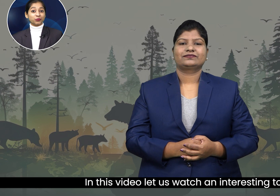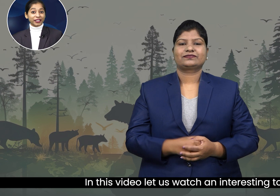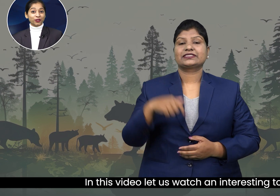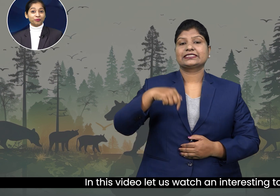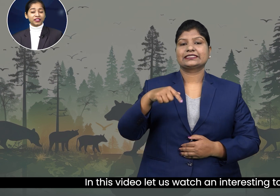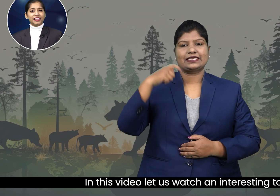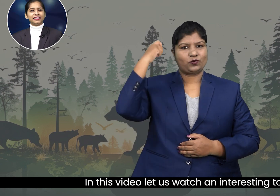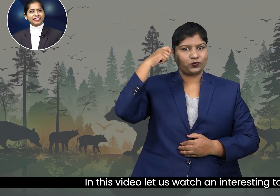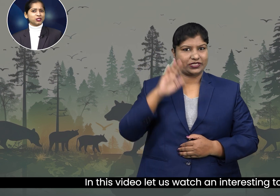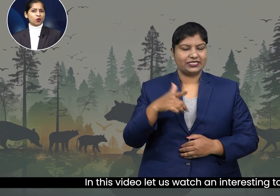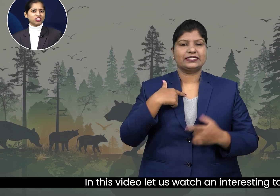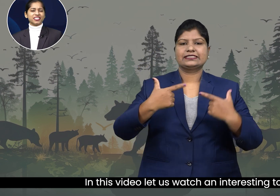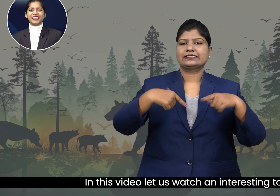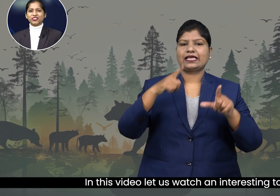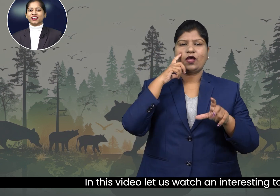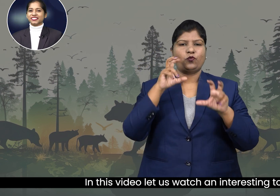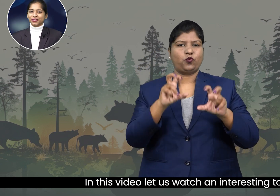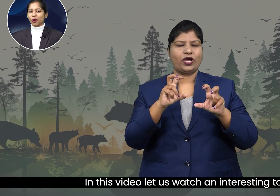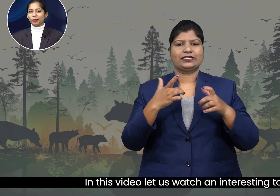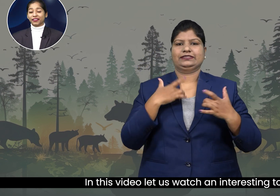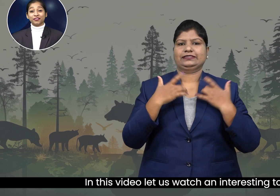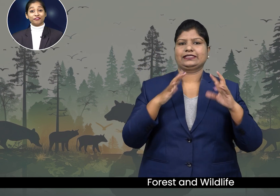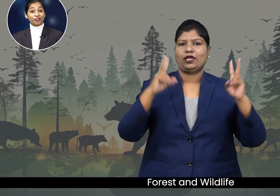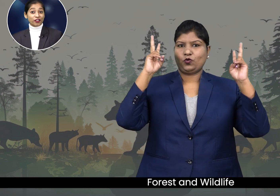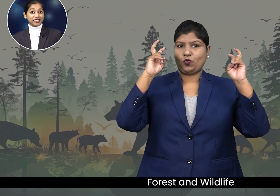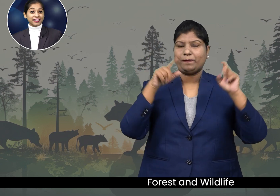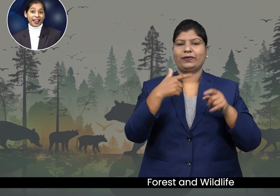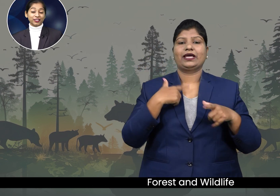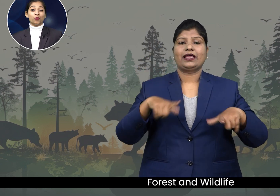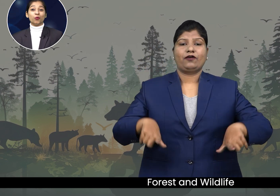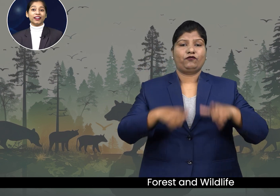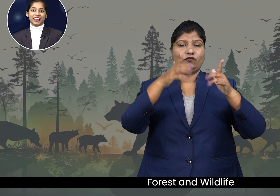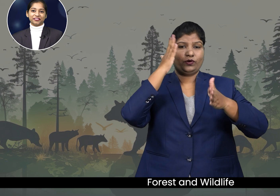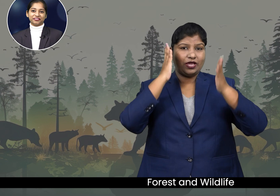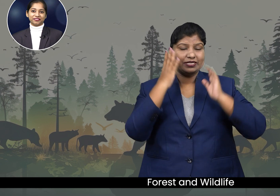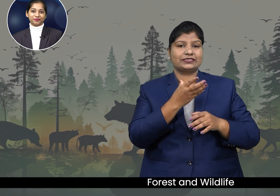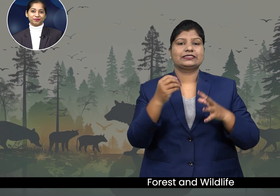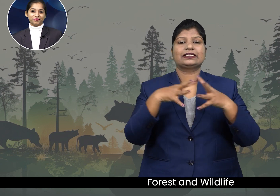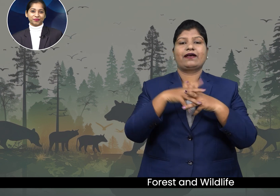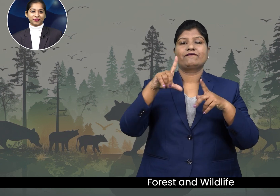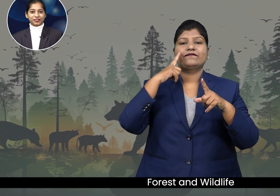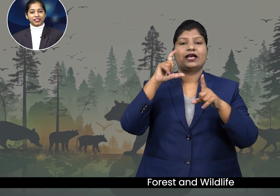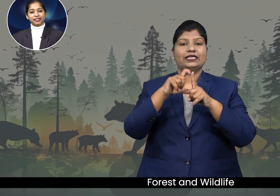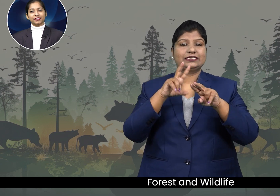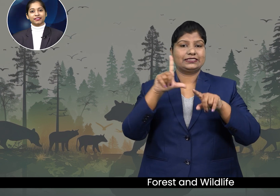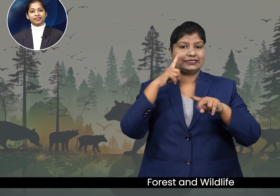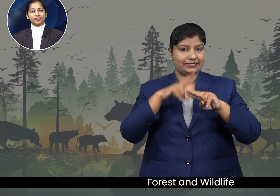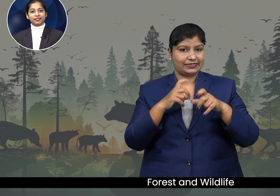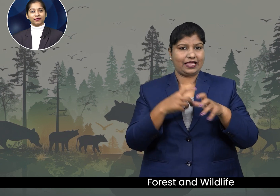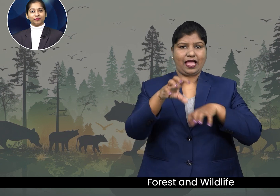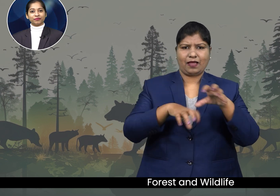In this video, let us watch an interesting topic, forest and wildlife.